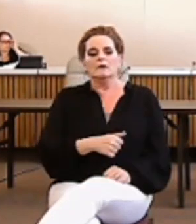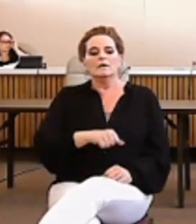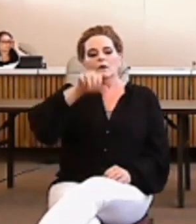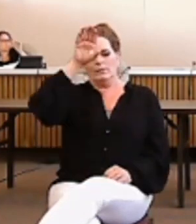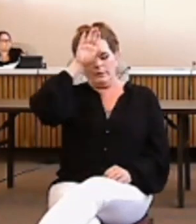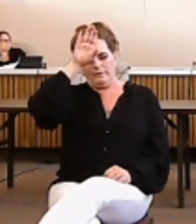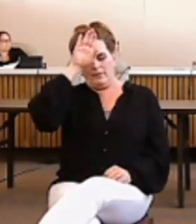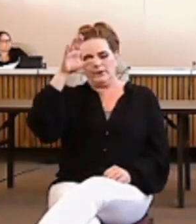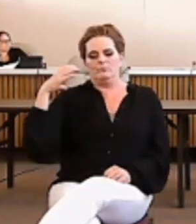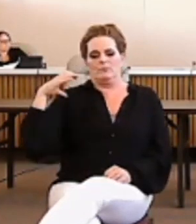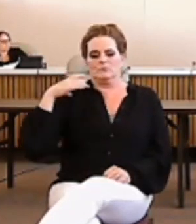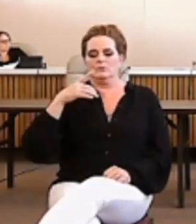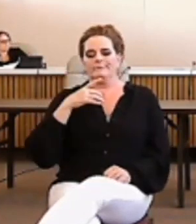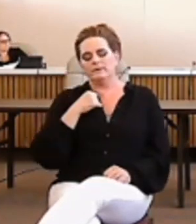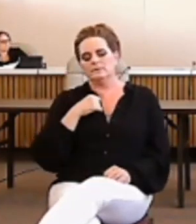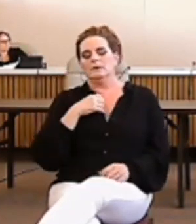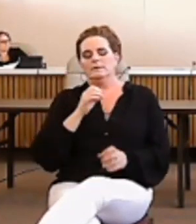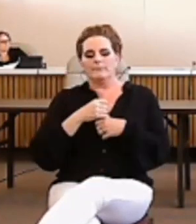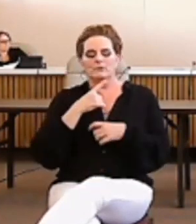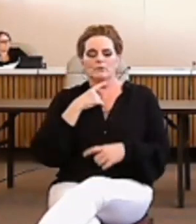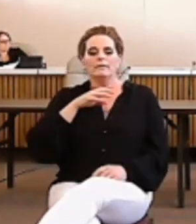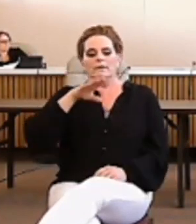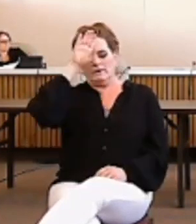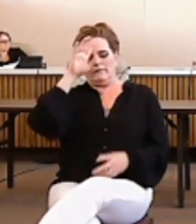the fire district. So